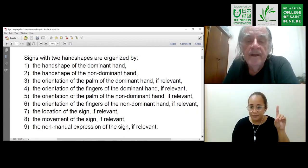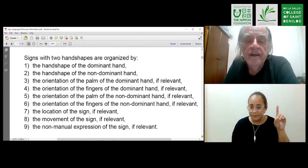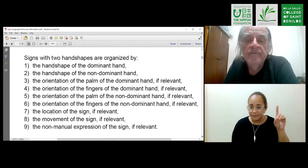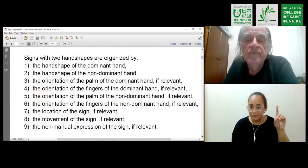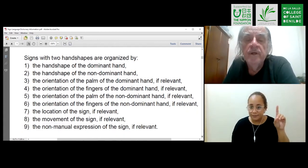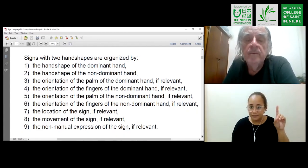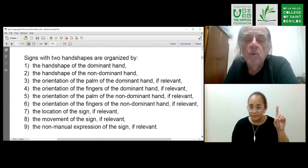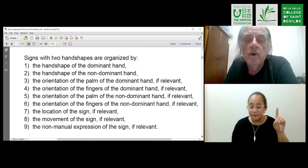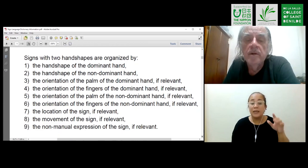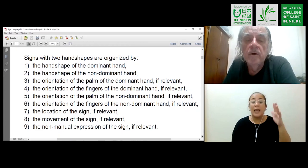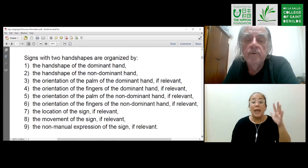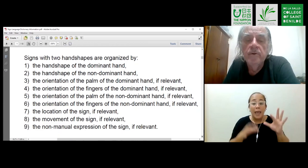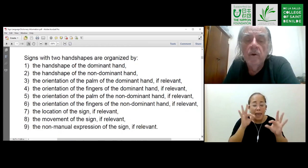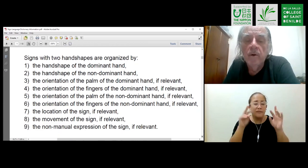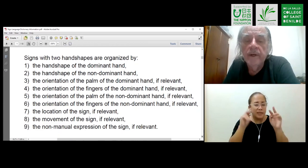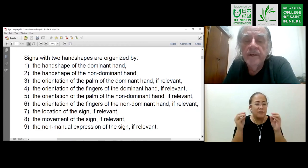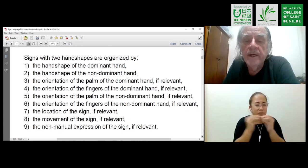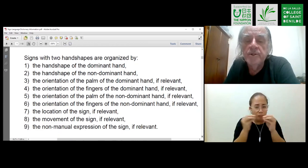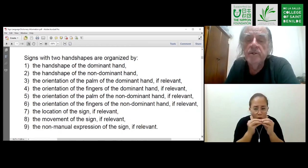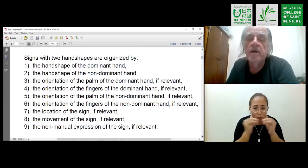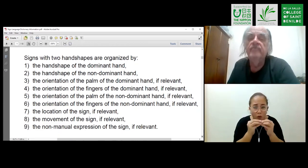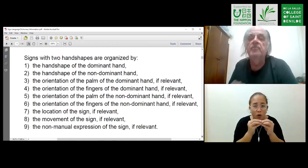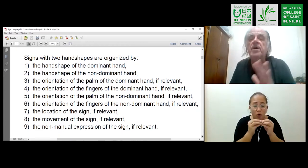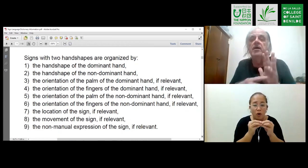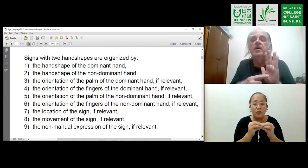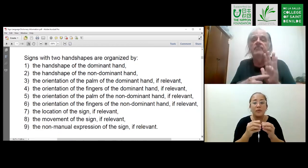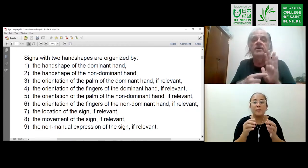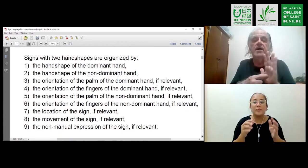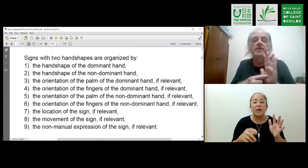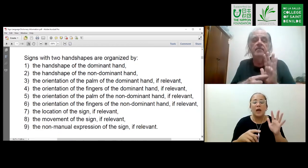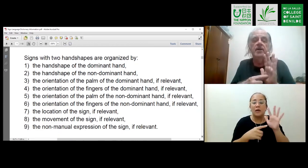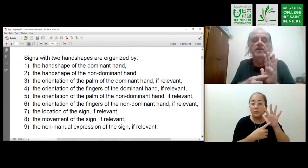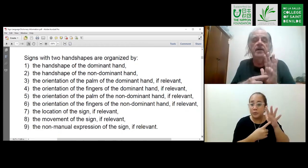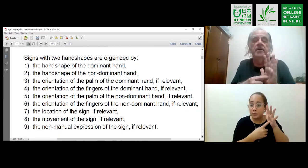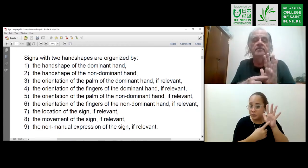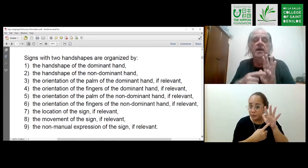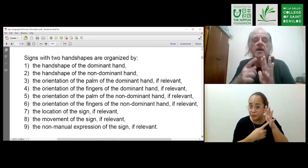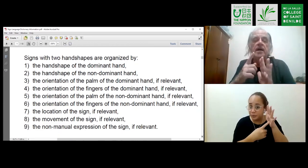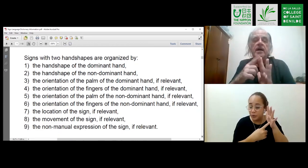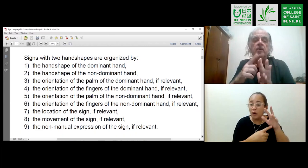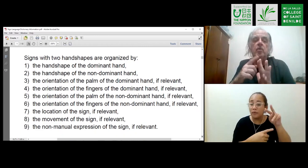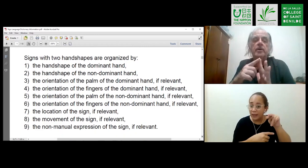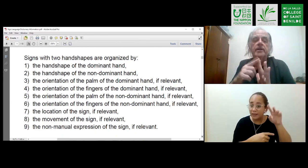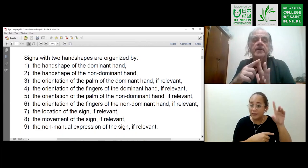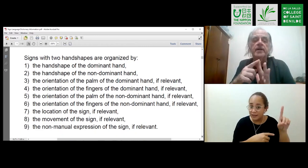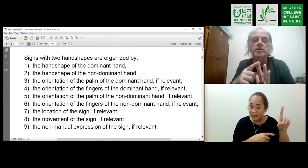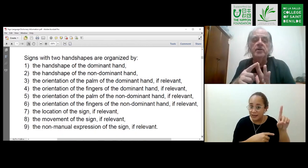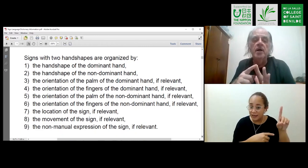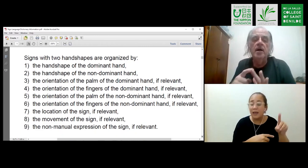Then, if you need more, go to the orientation of the palm of the non-dominant hand and the orientation of